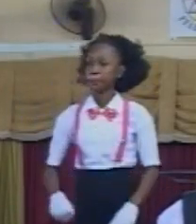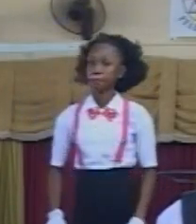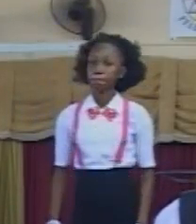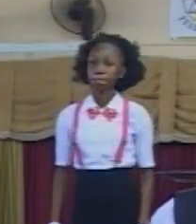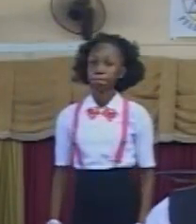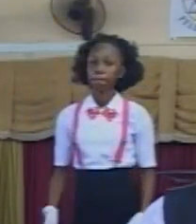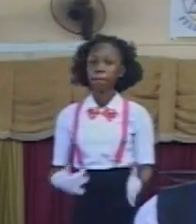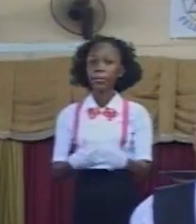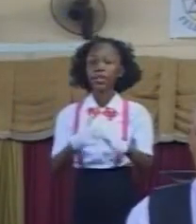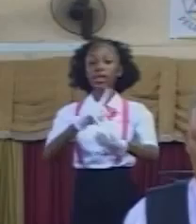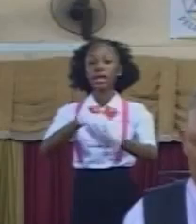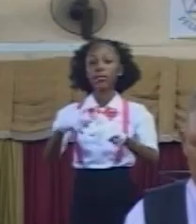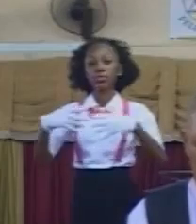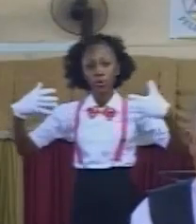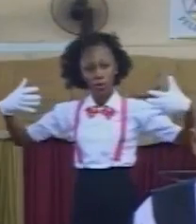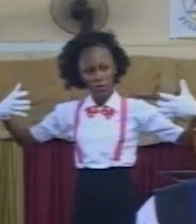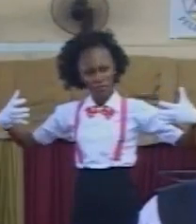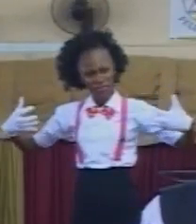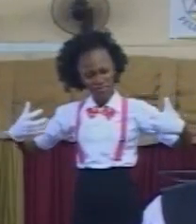It's a time to fix it with God.